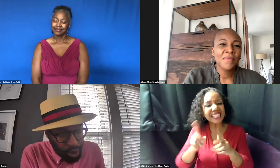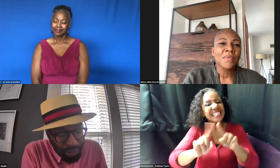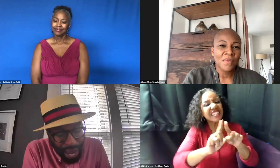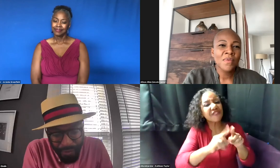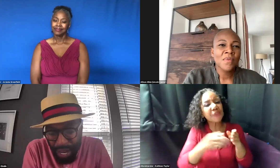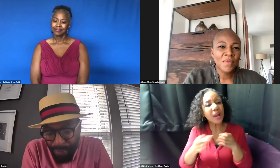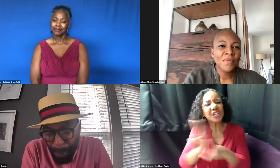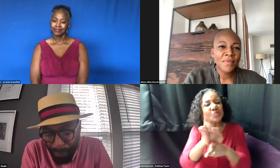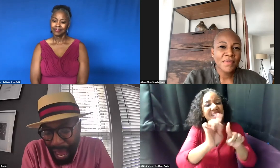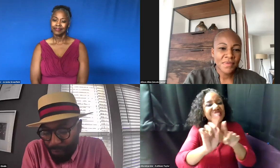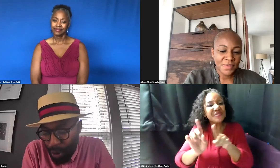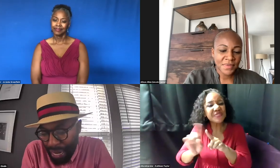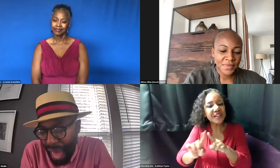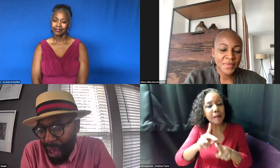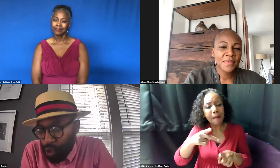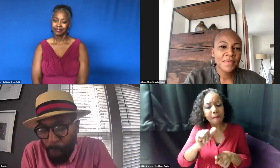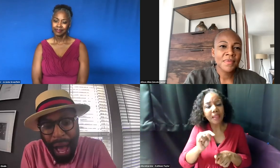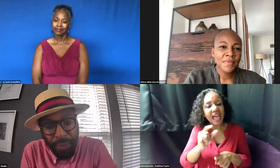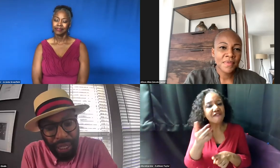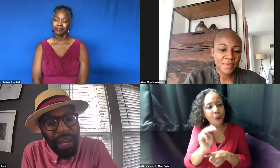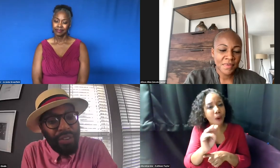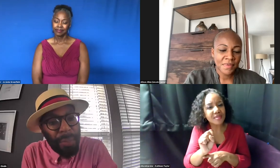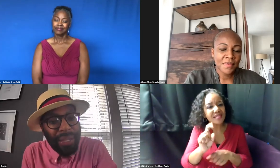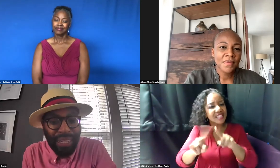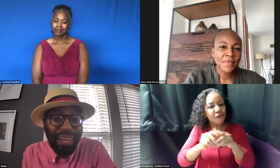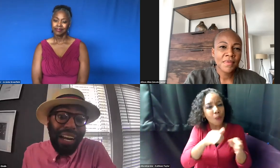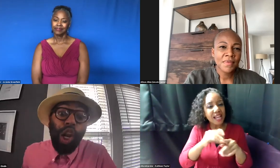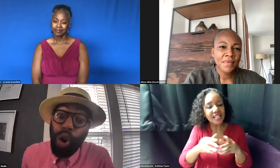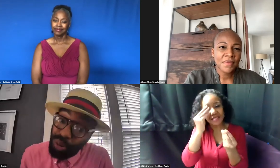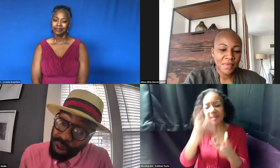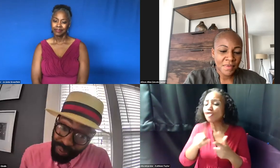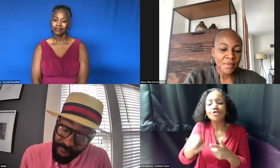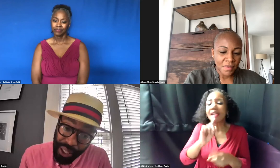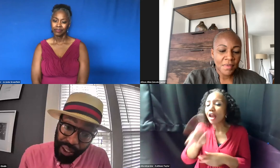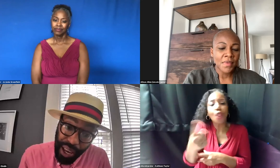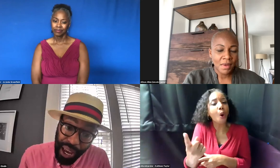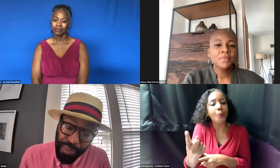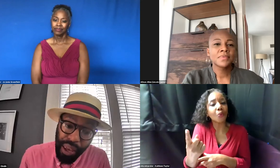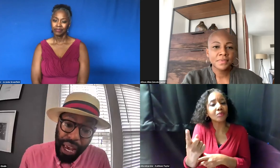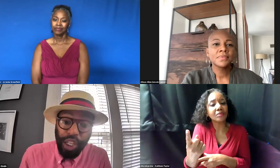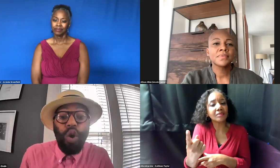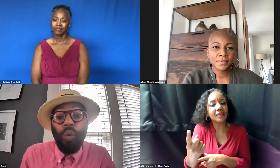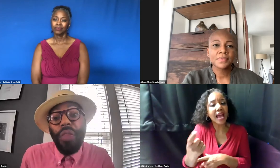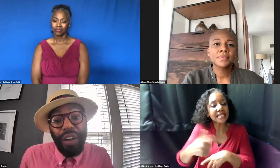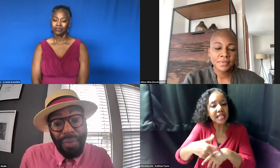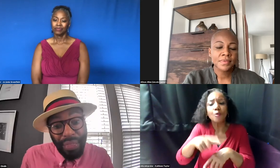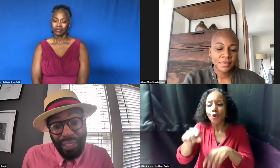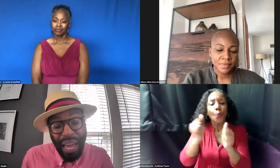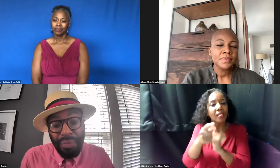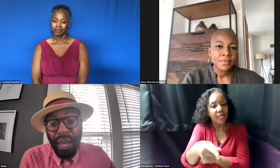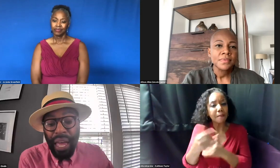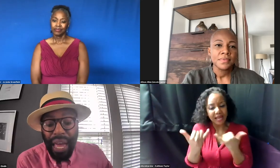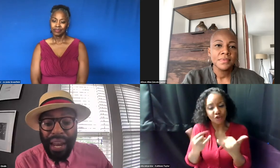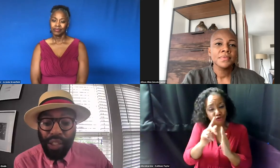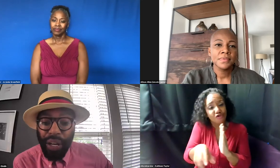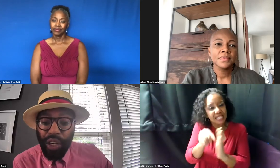I think use every platform and avenue possible to deliver the message that they are not alone in this time and that you are with them in this